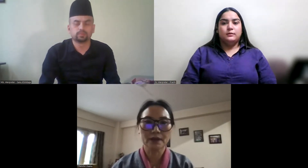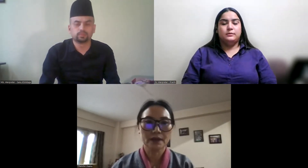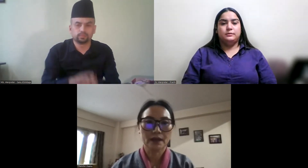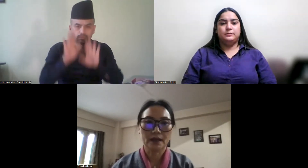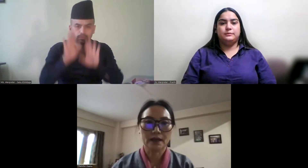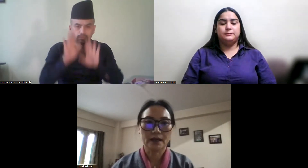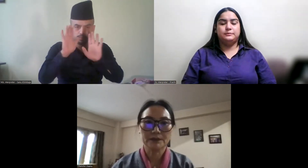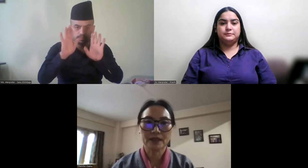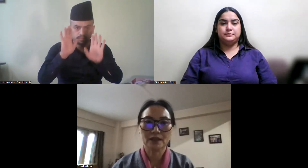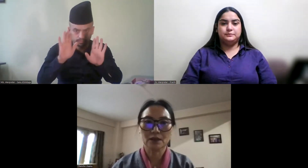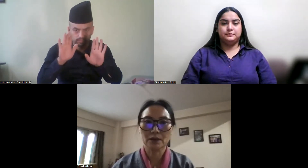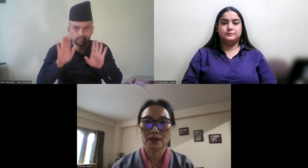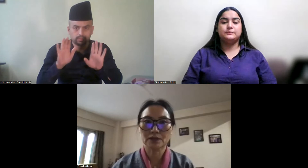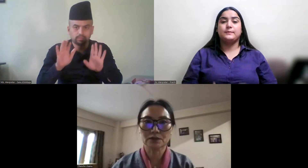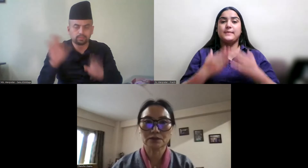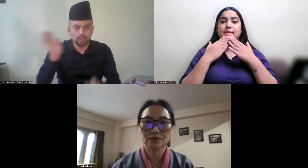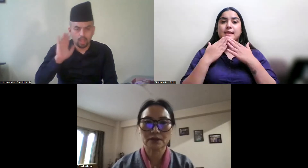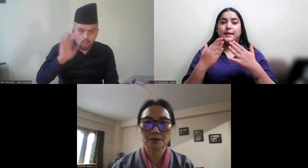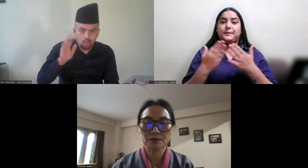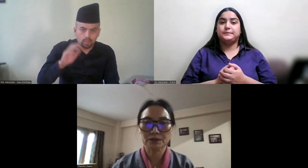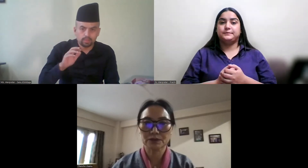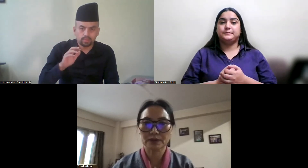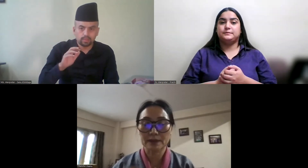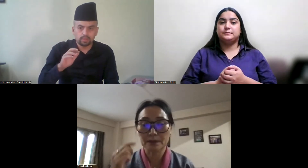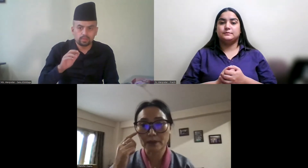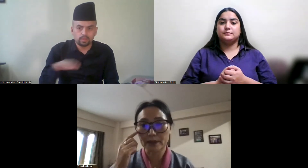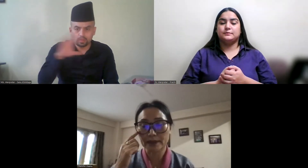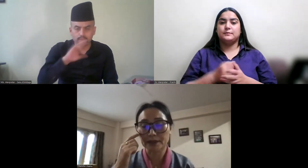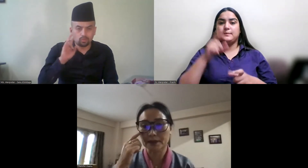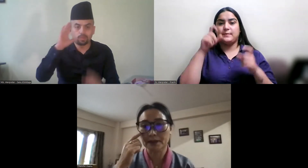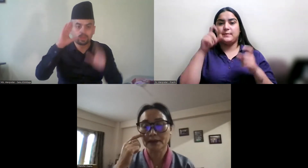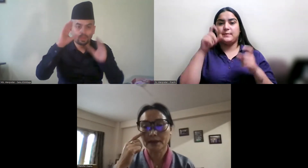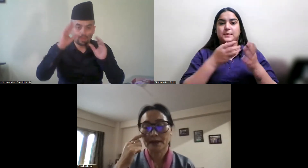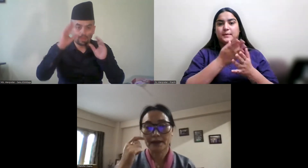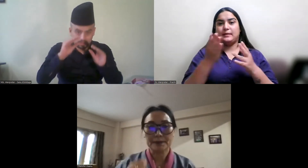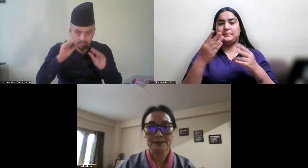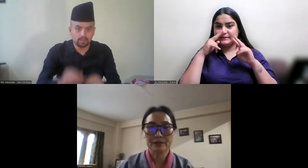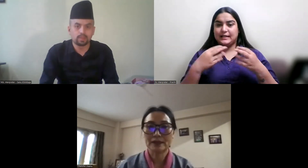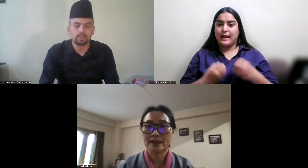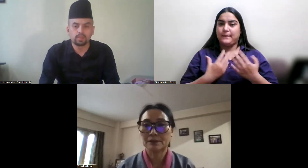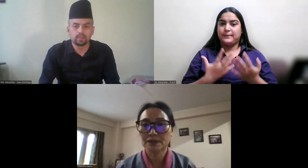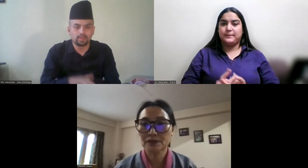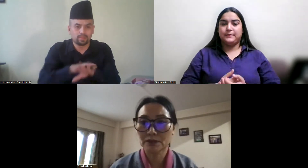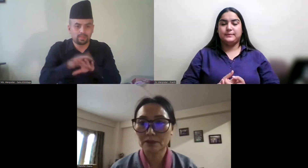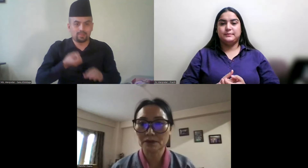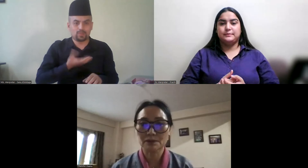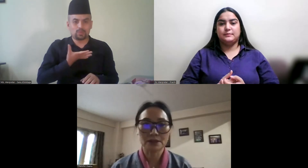you. Hello and kusampo to everyone here. Really happy to be able to make to